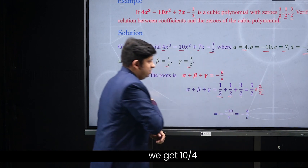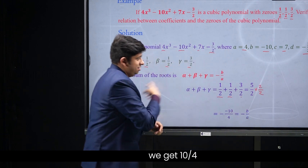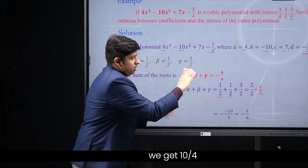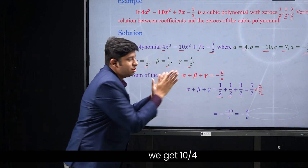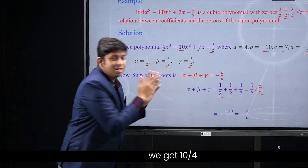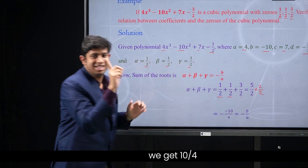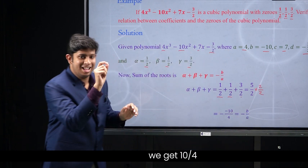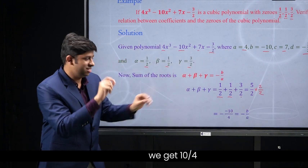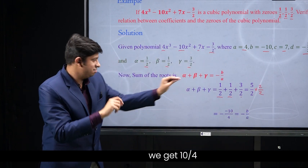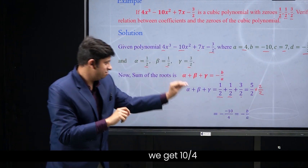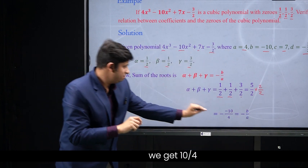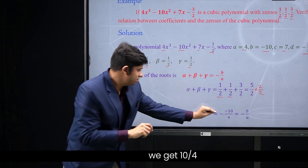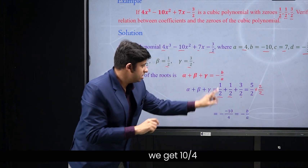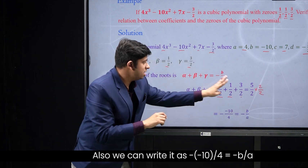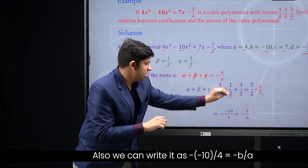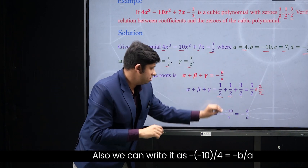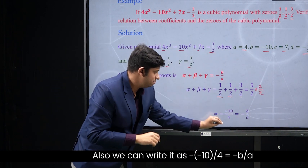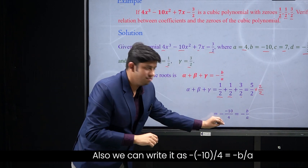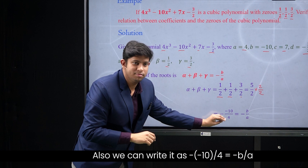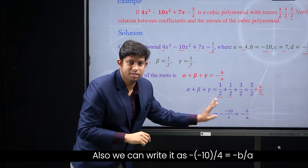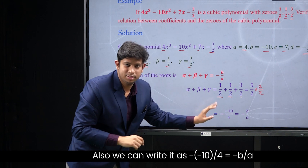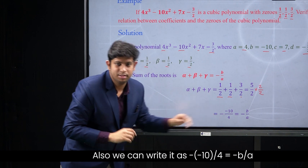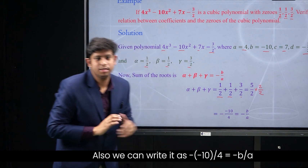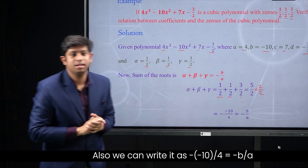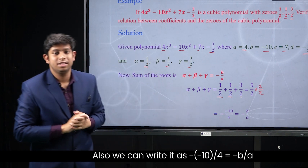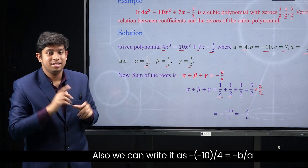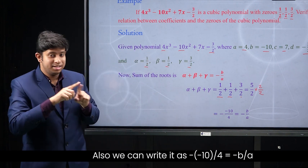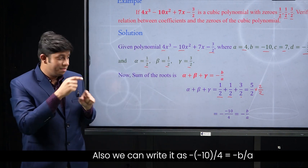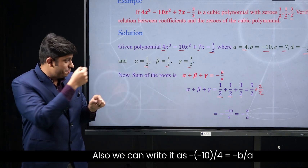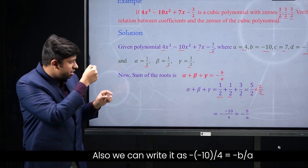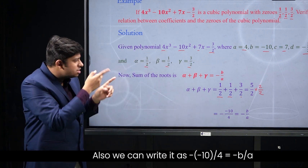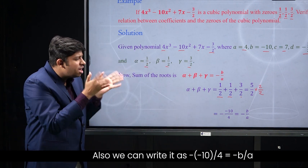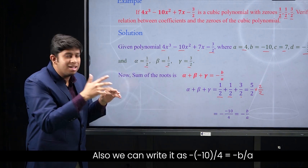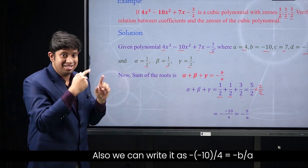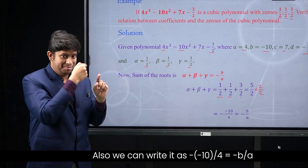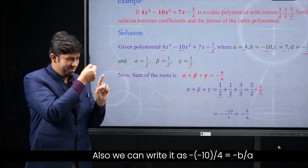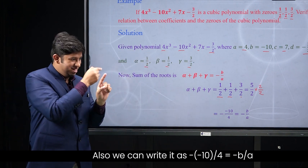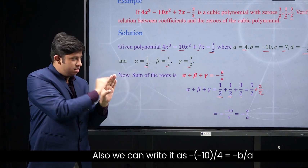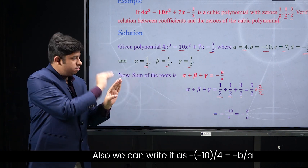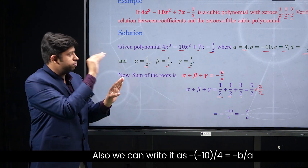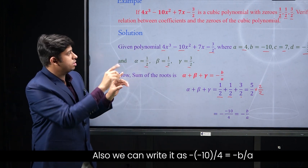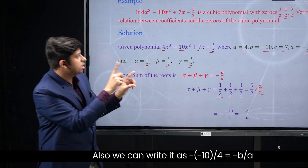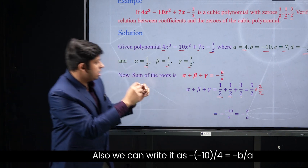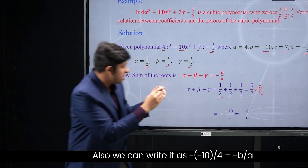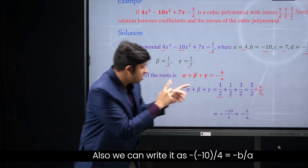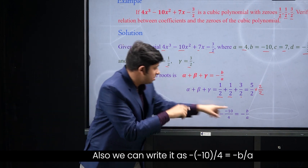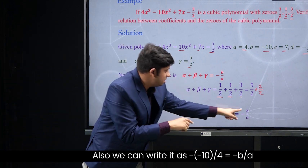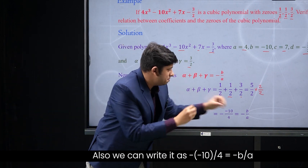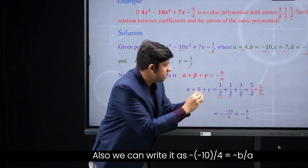We get 10 by 4. Also we can write it as minus of minus 10 by 4, which is equal to minus b by